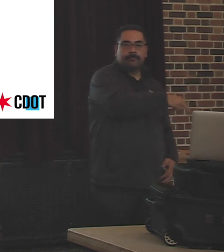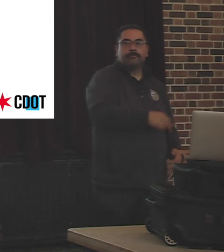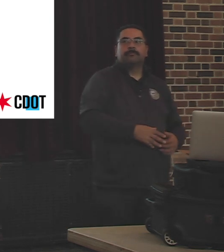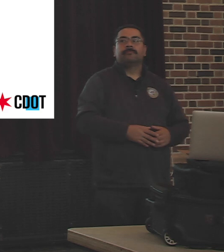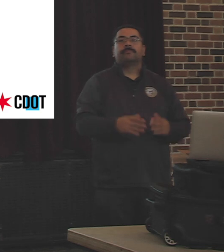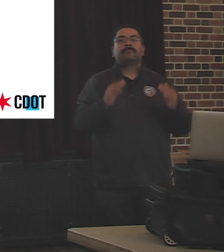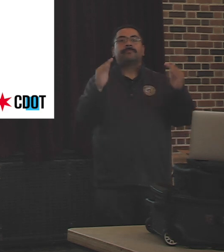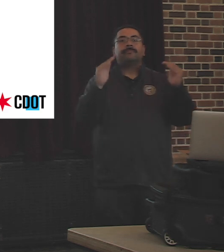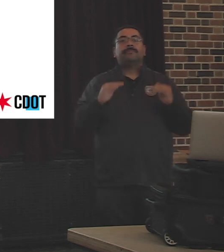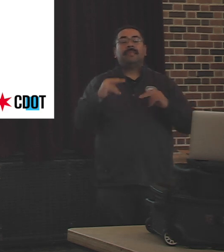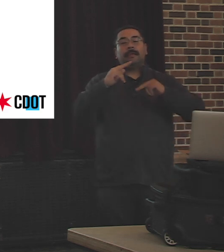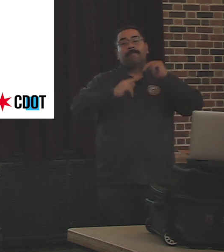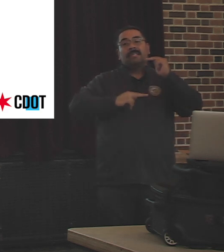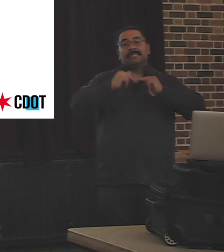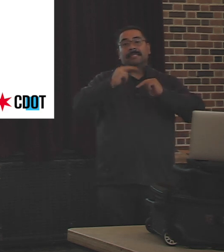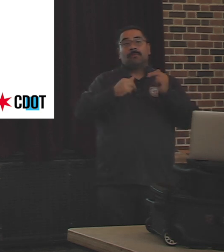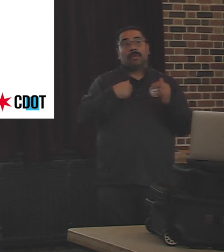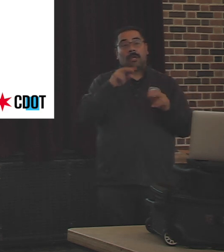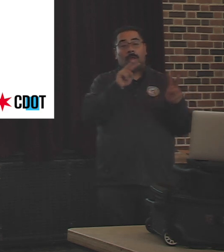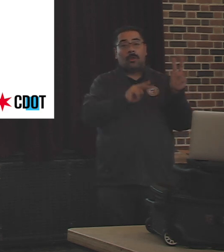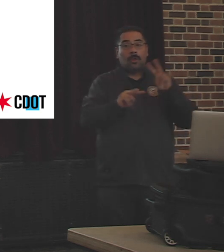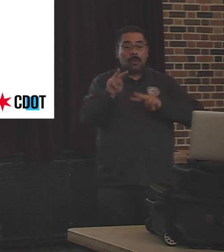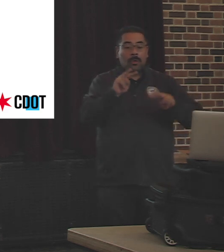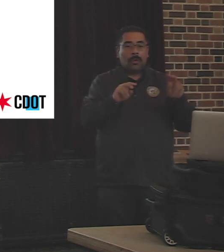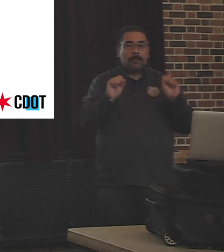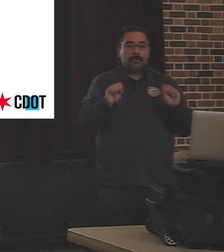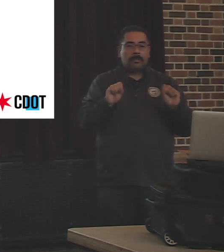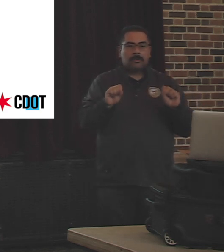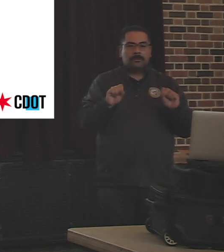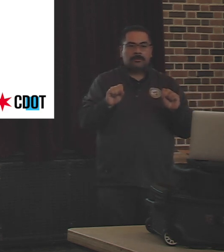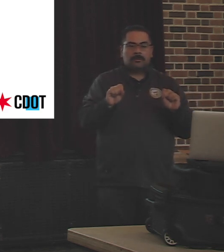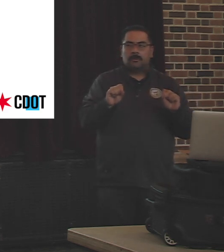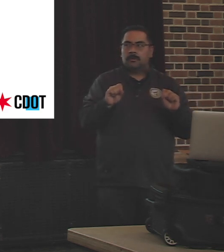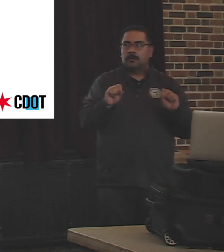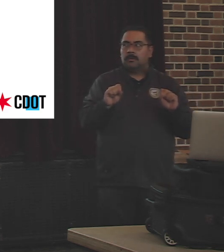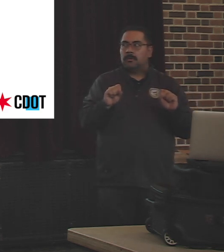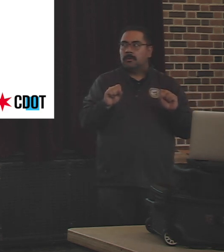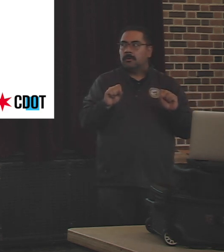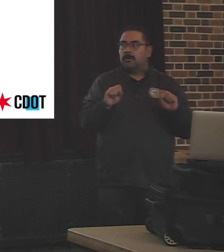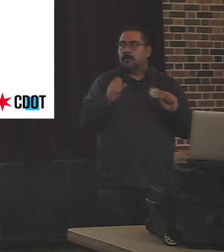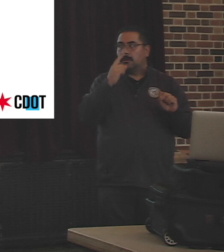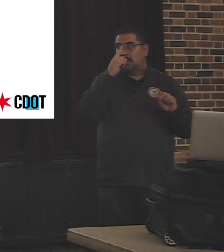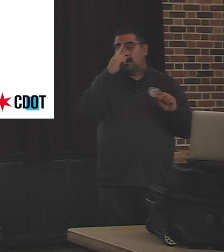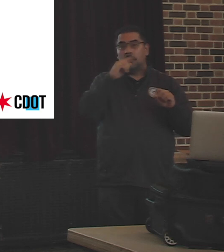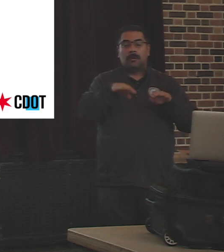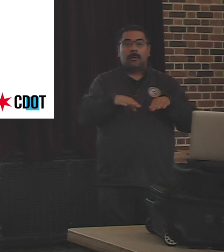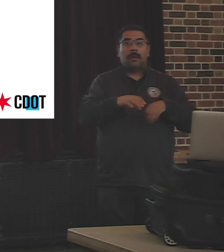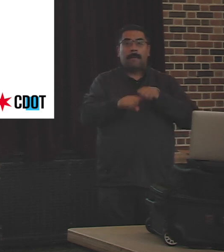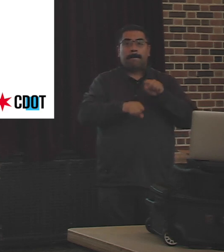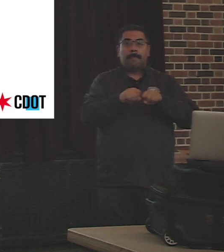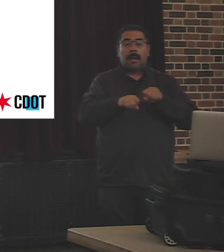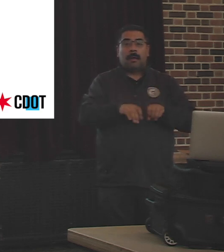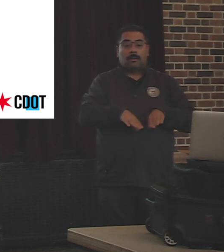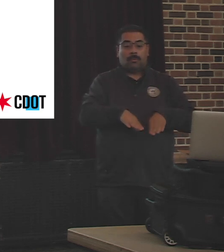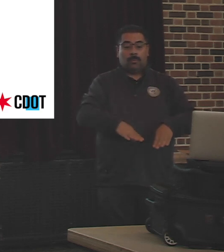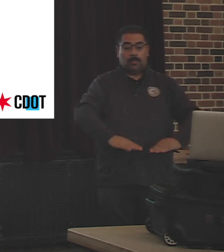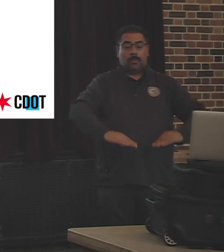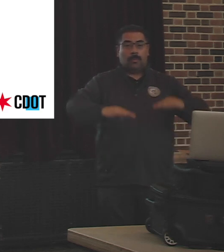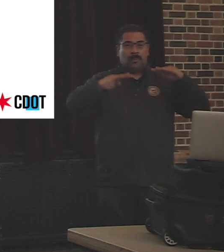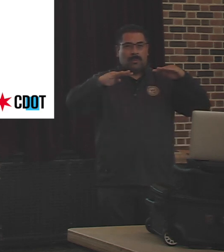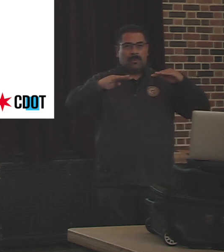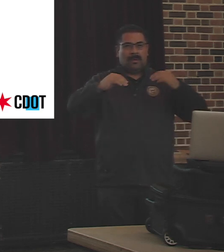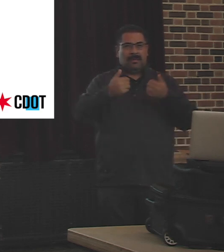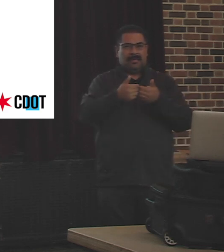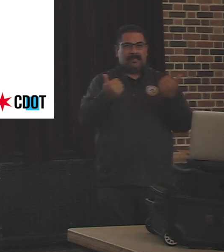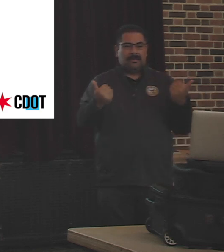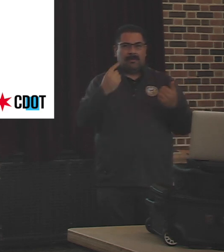Bike facilities. So we're looking potentially at a raised to sidewalk level bike facility that it was separate from